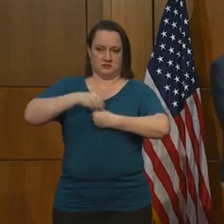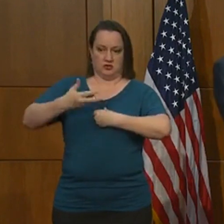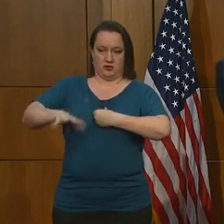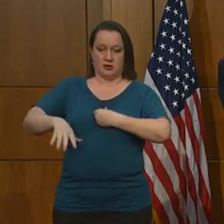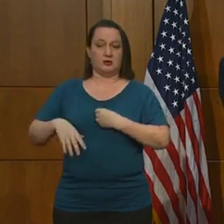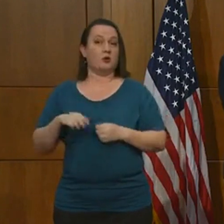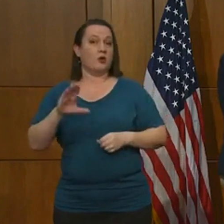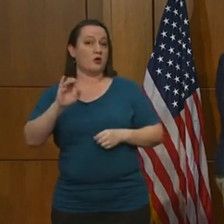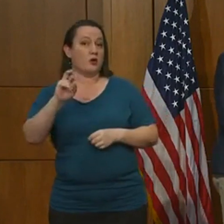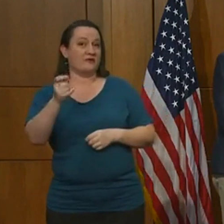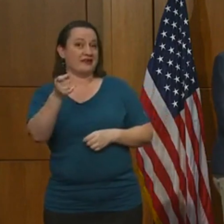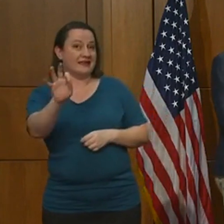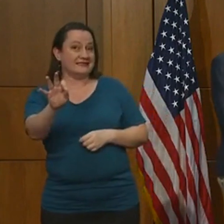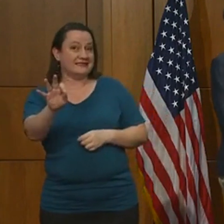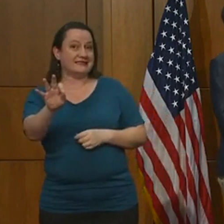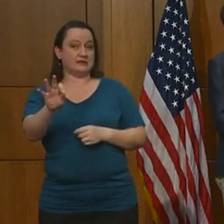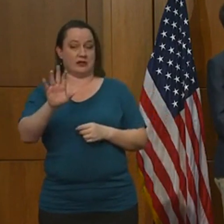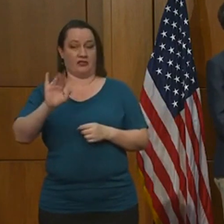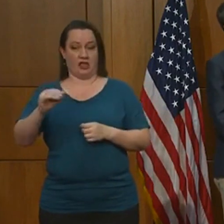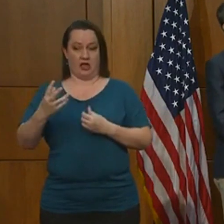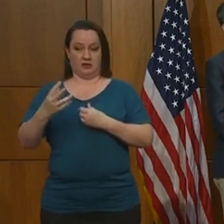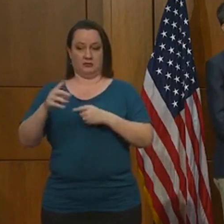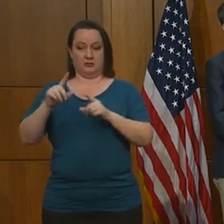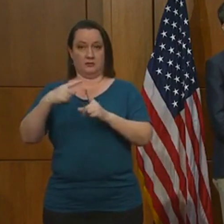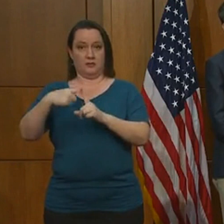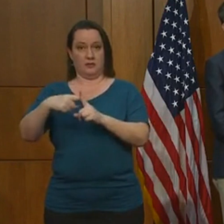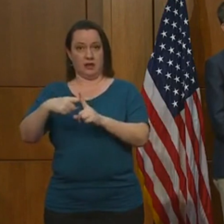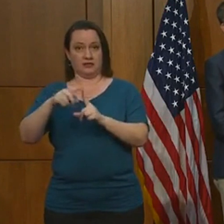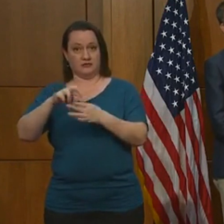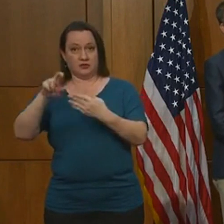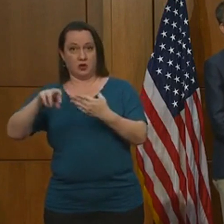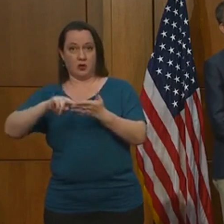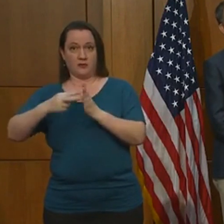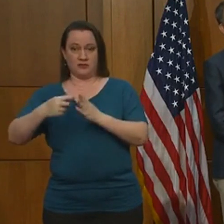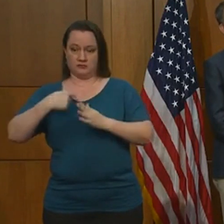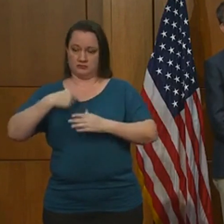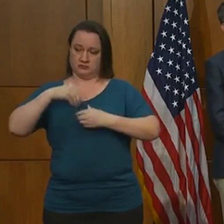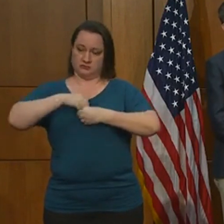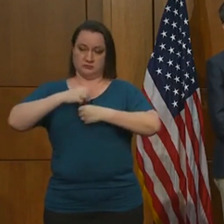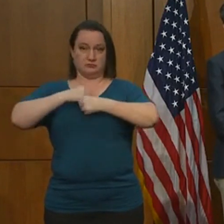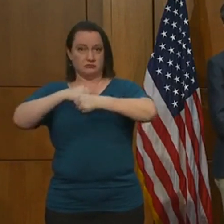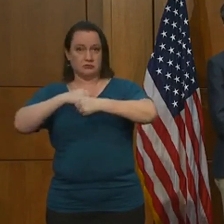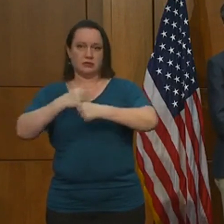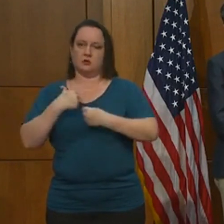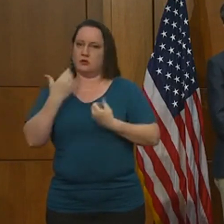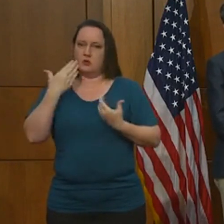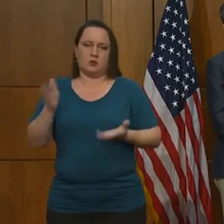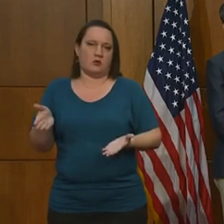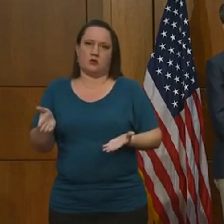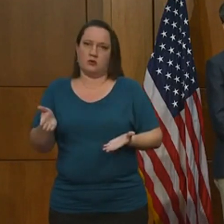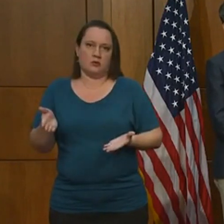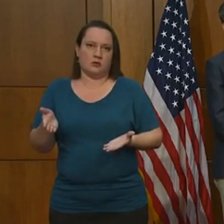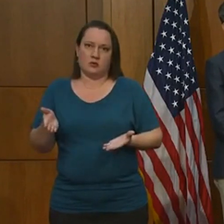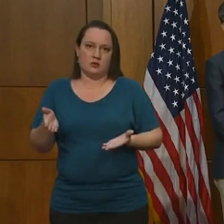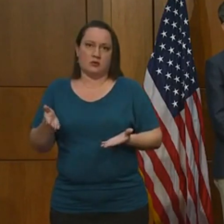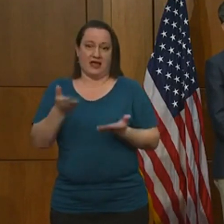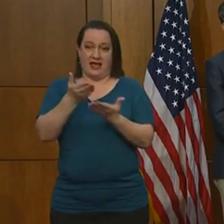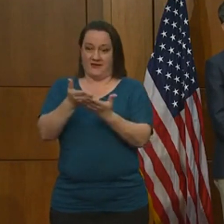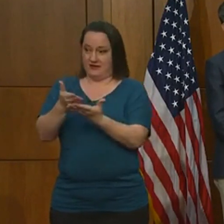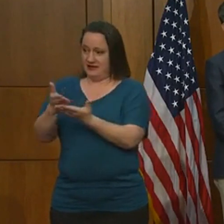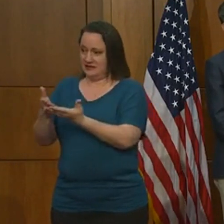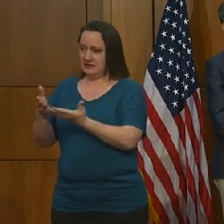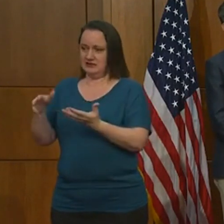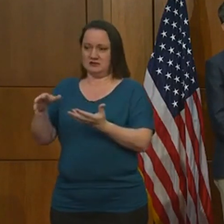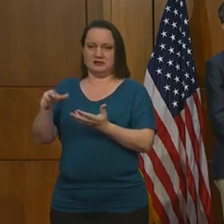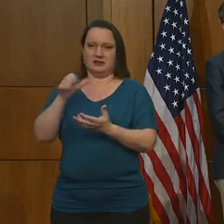with COVID-19. There's conflicting evidence on that. And so my